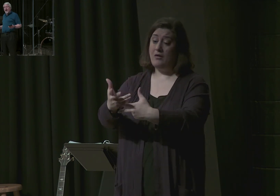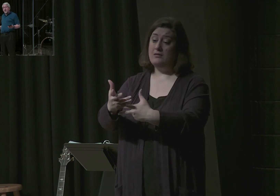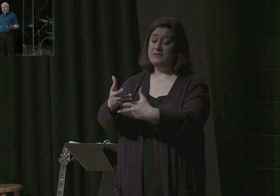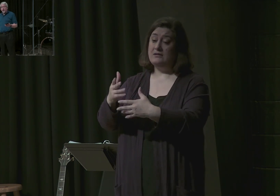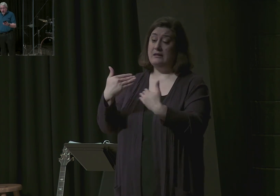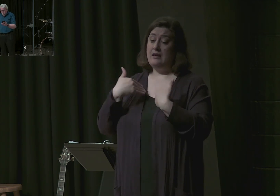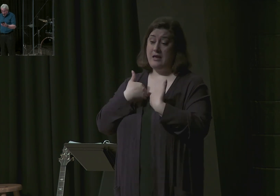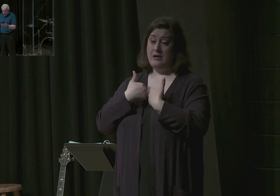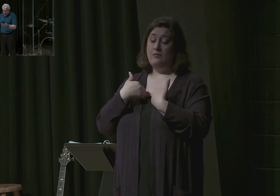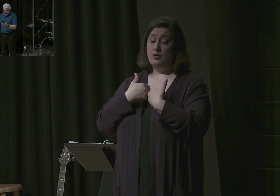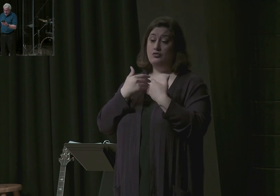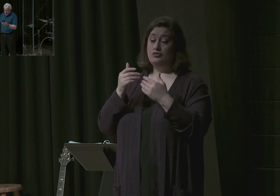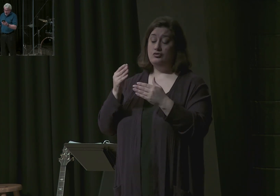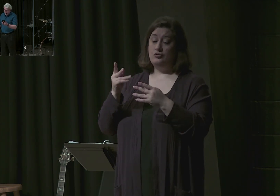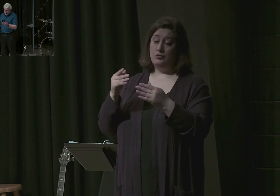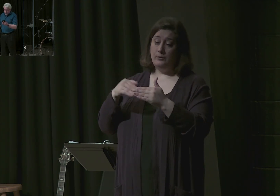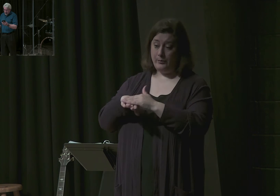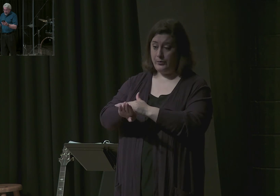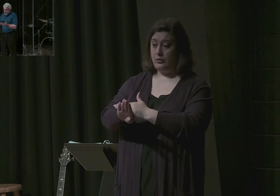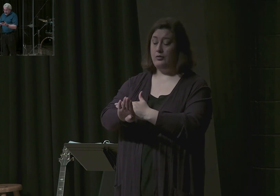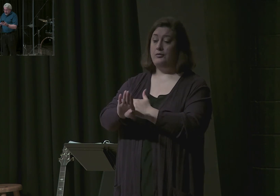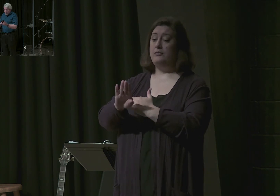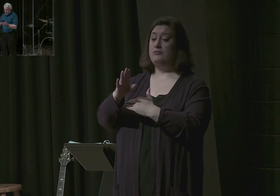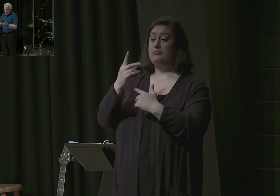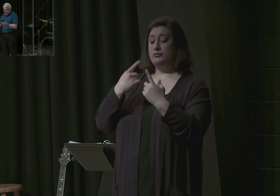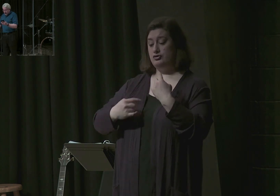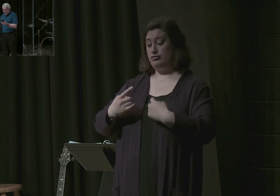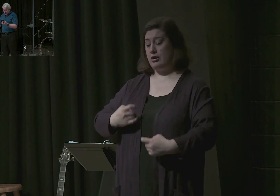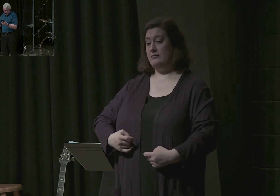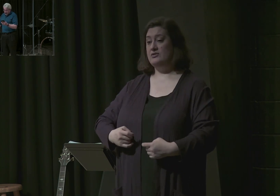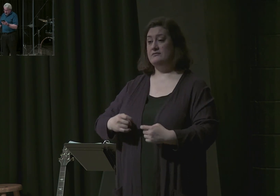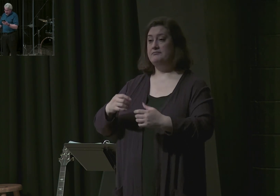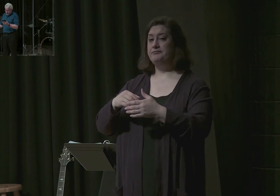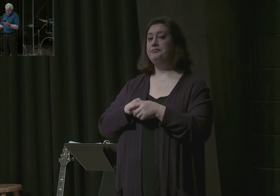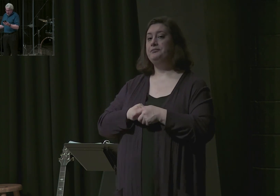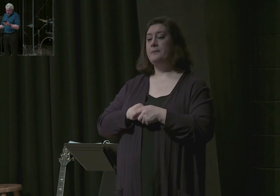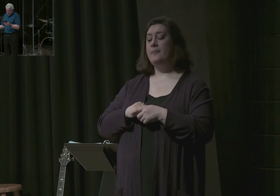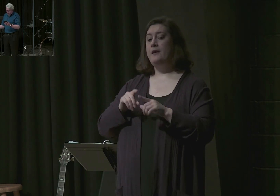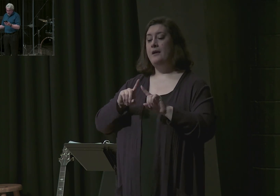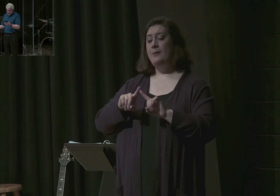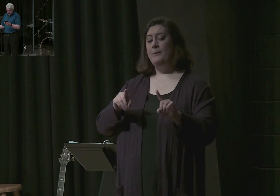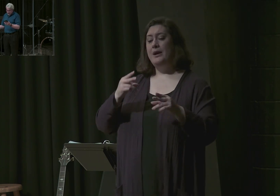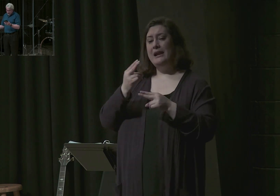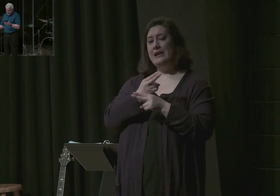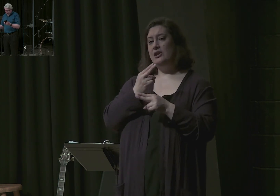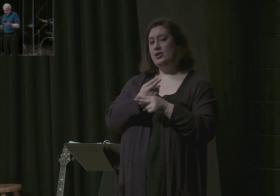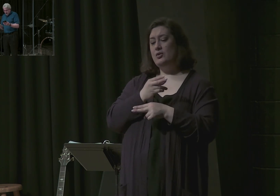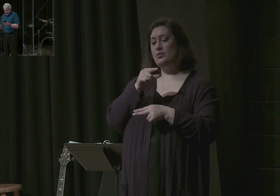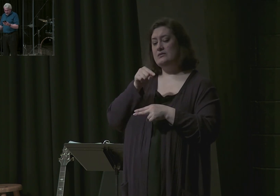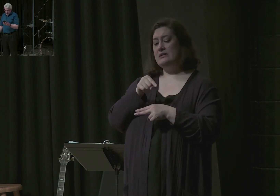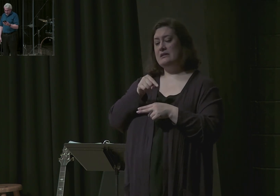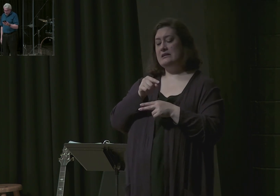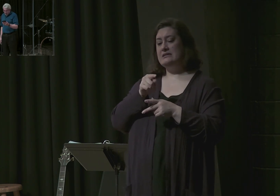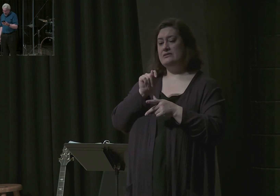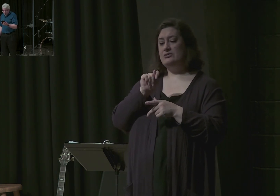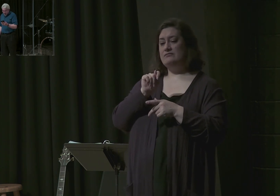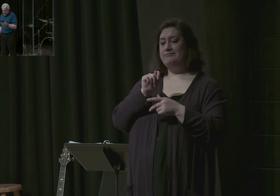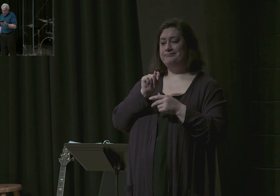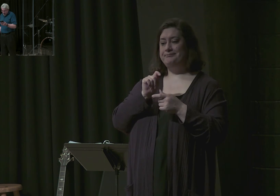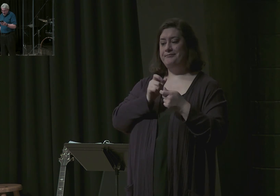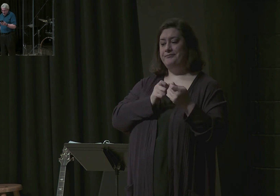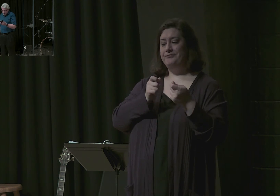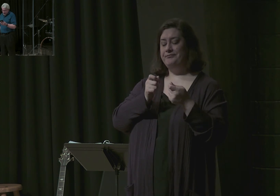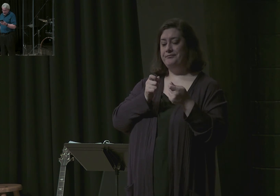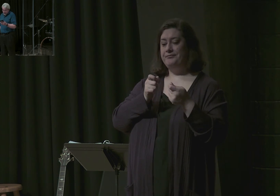to actually cause the animals to give birth to multicolored sheep and goat. He's using a visible